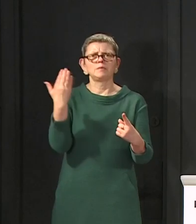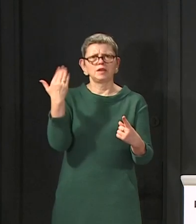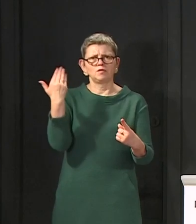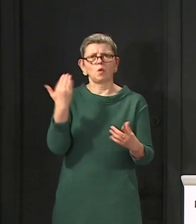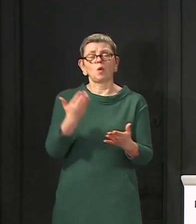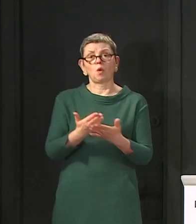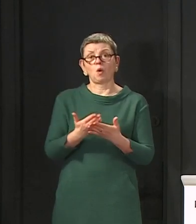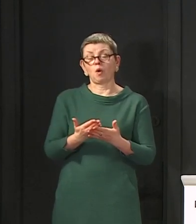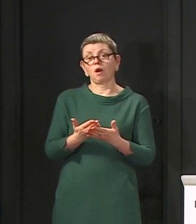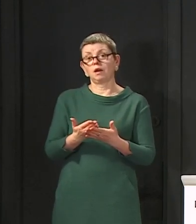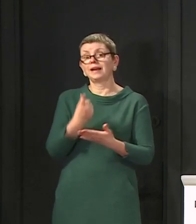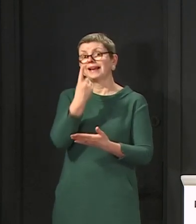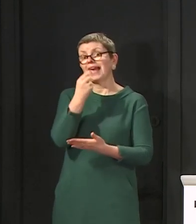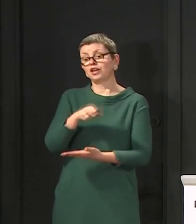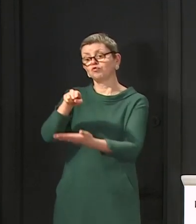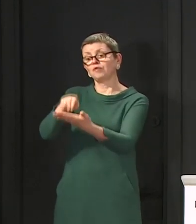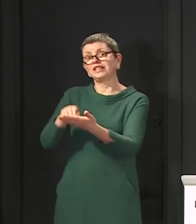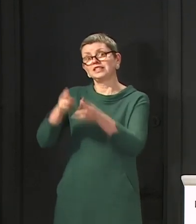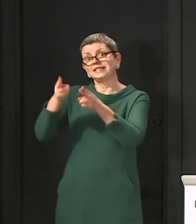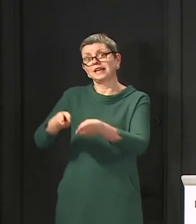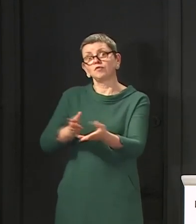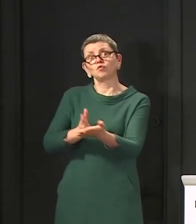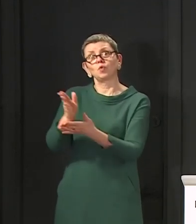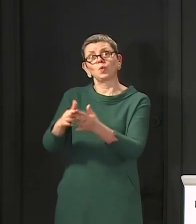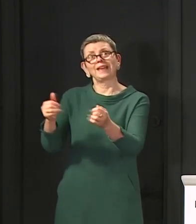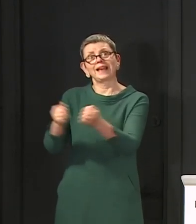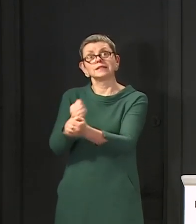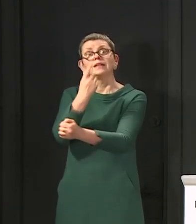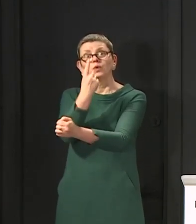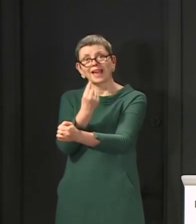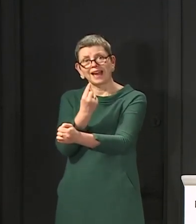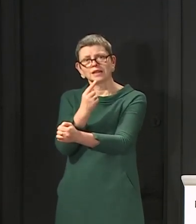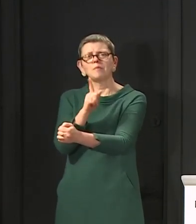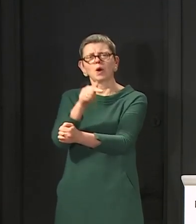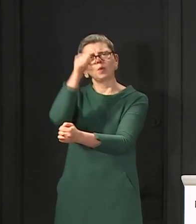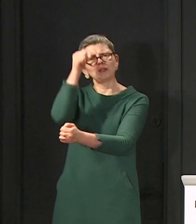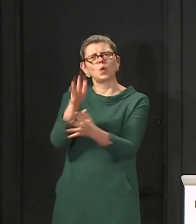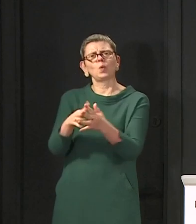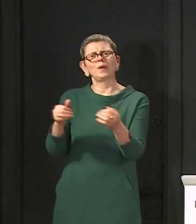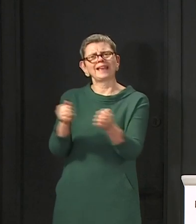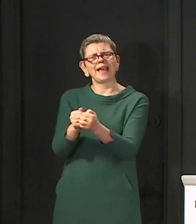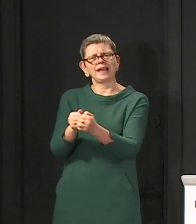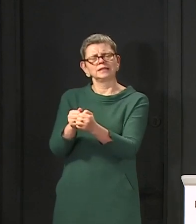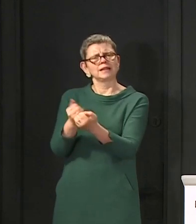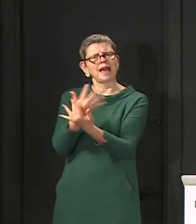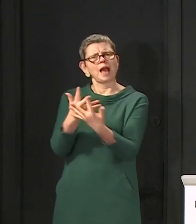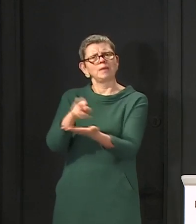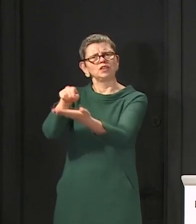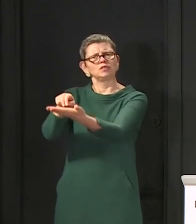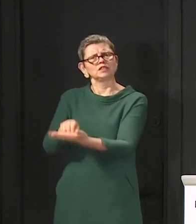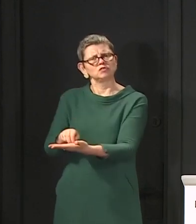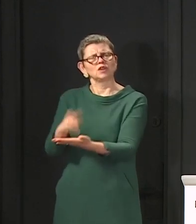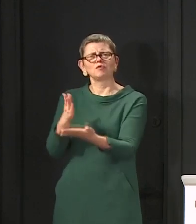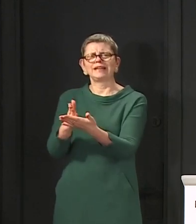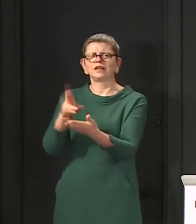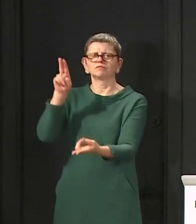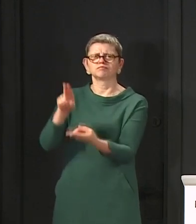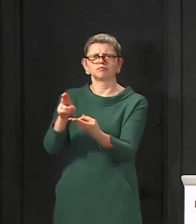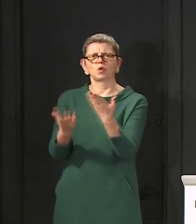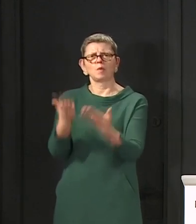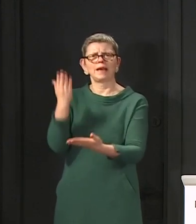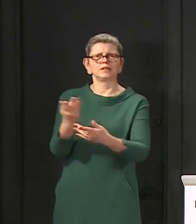can now be registered at weekends, we know that registration numbers over weekends are usually lower than they are during the